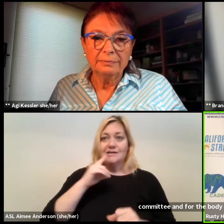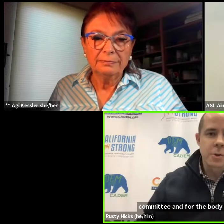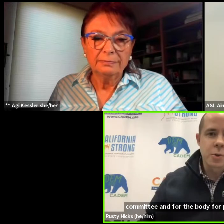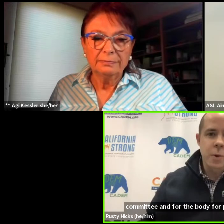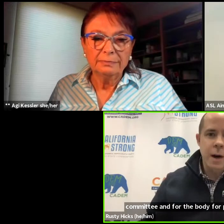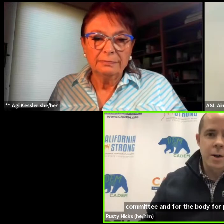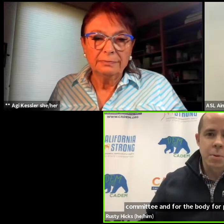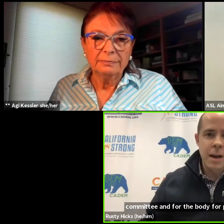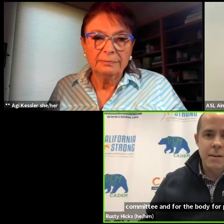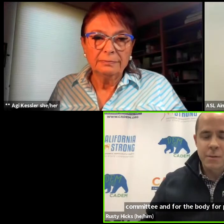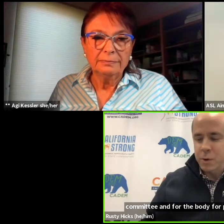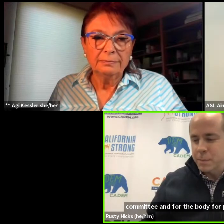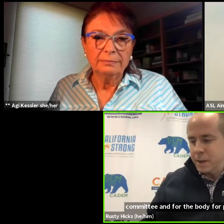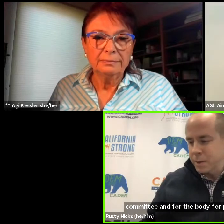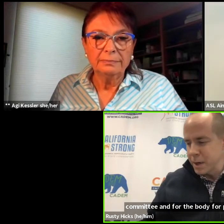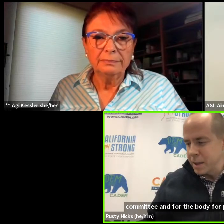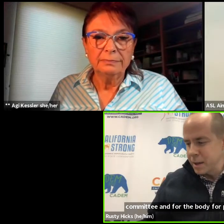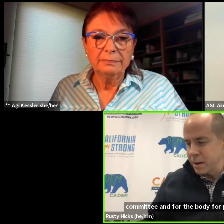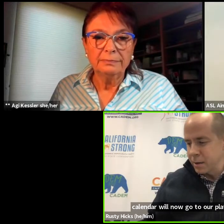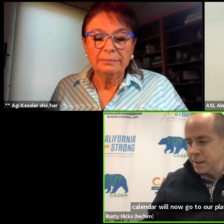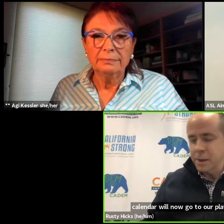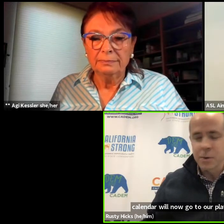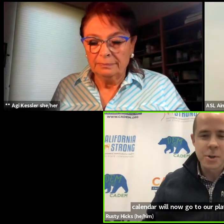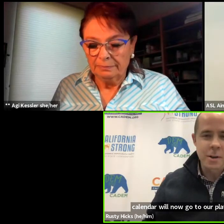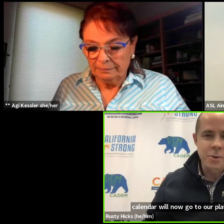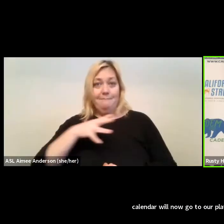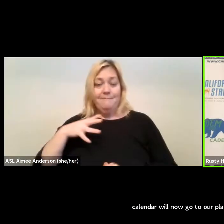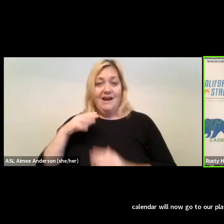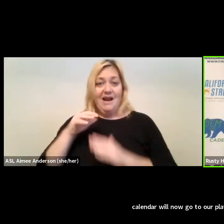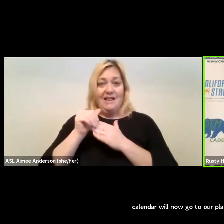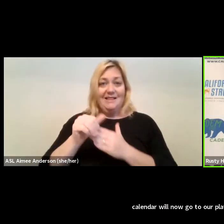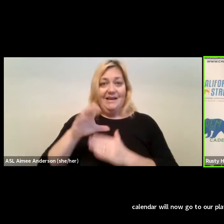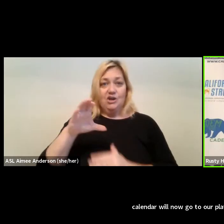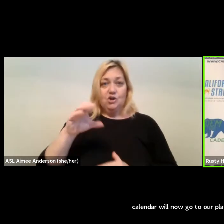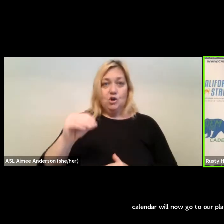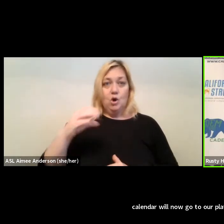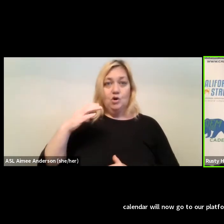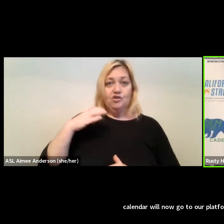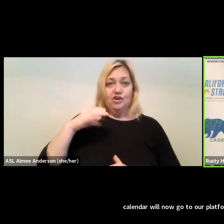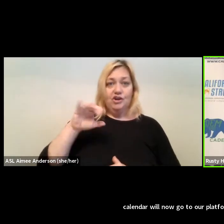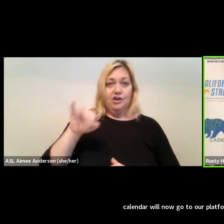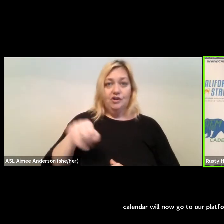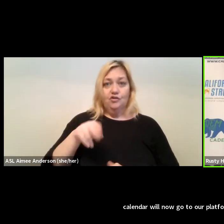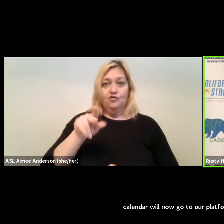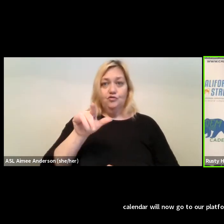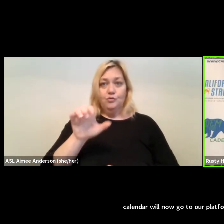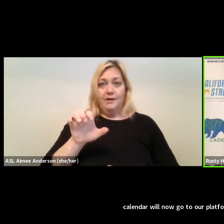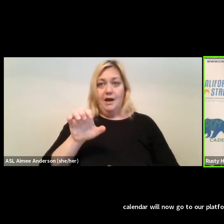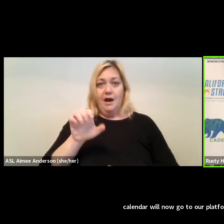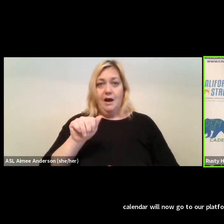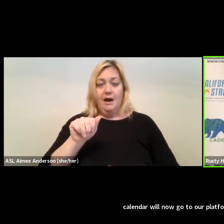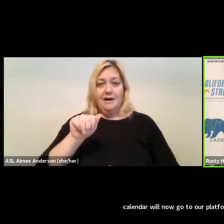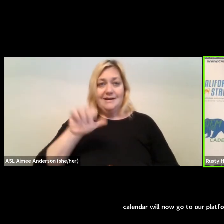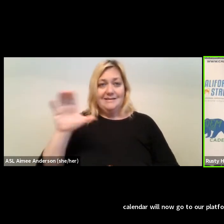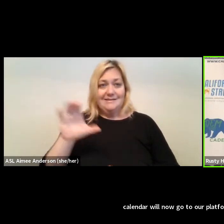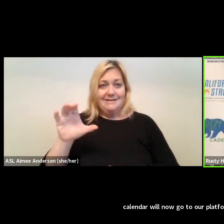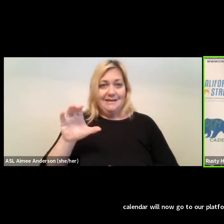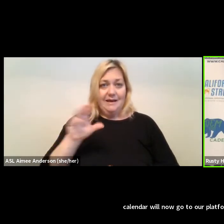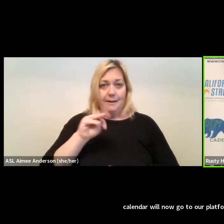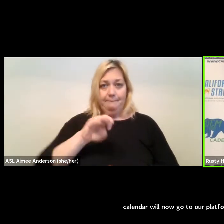We'll now go to our Platform Committee and our lead co-chairs, Julie Su and Michael Soto.